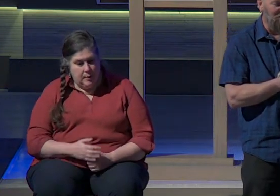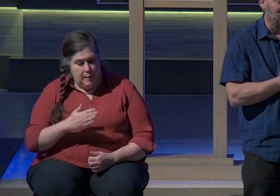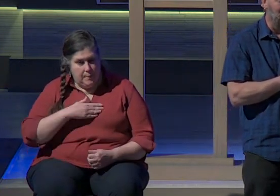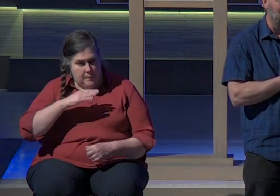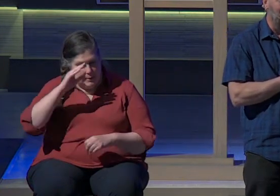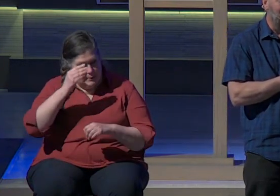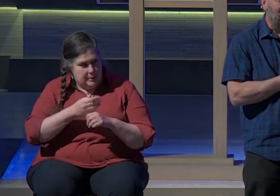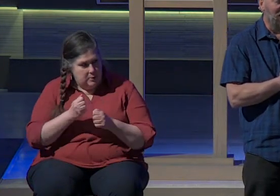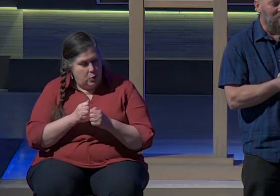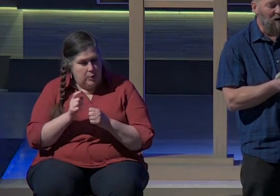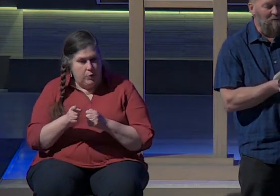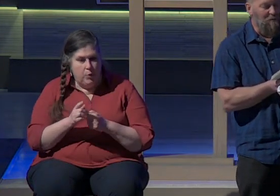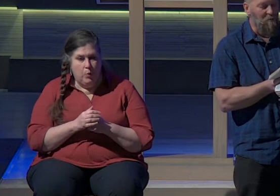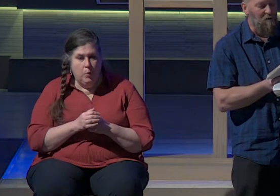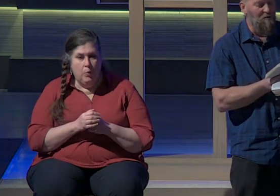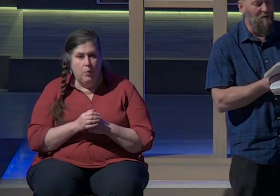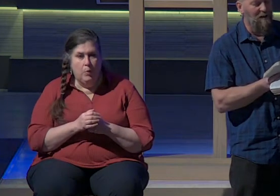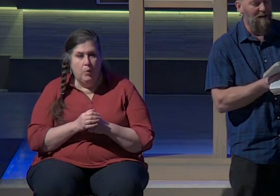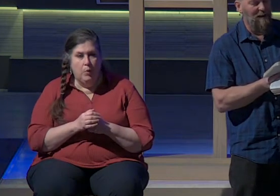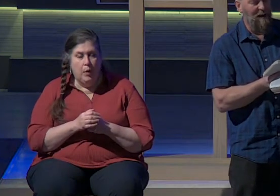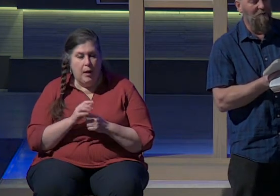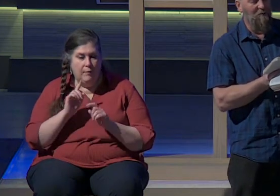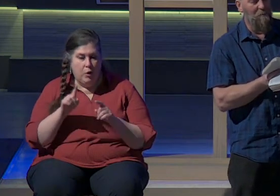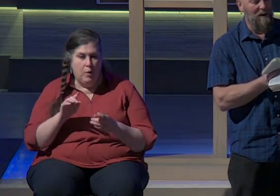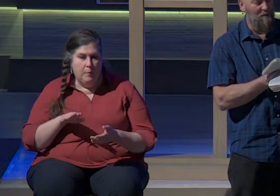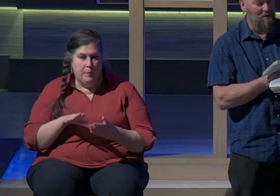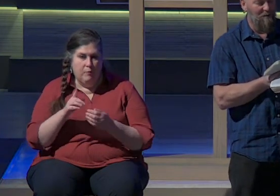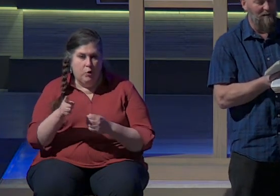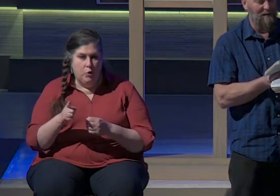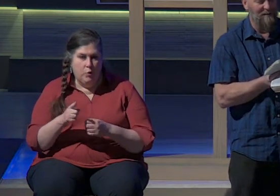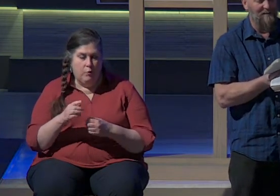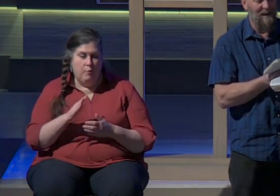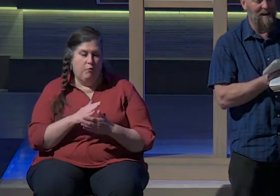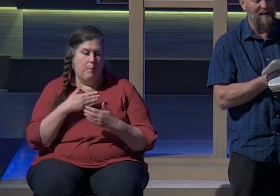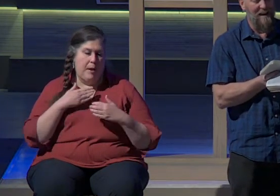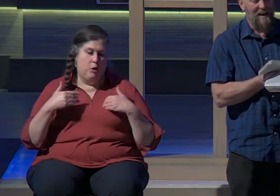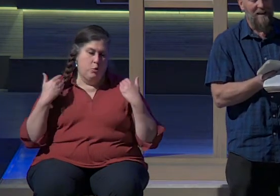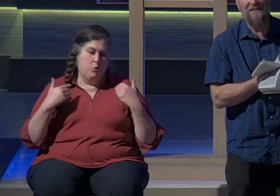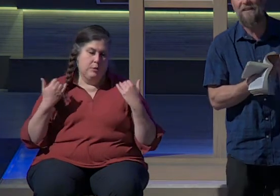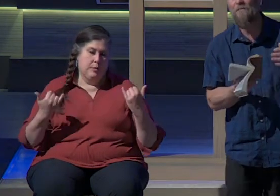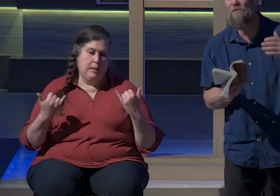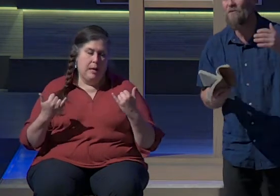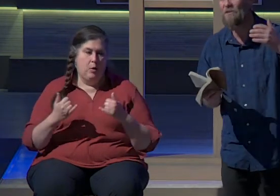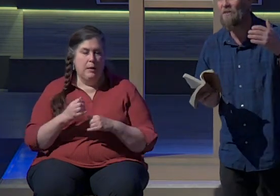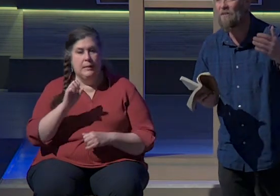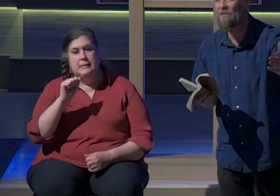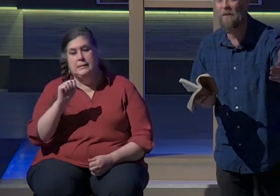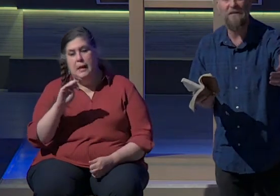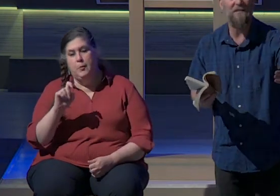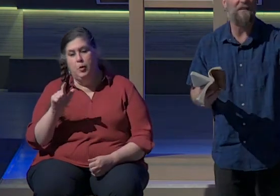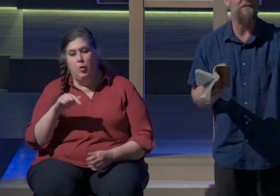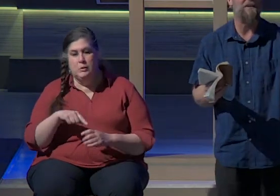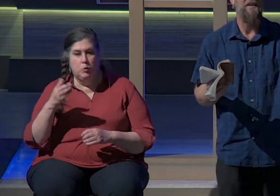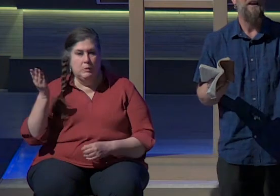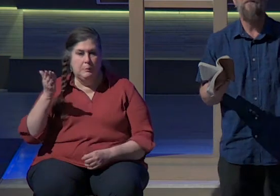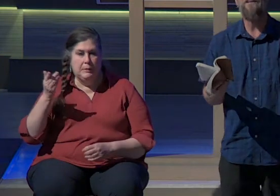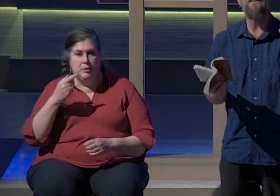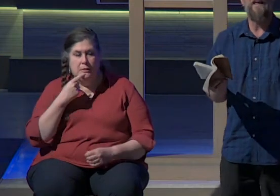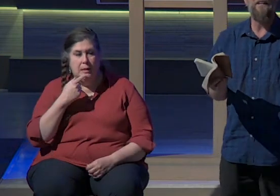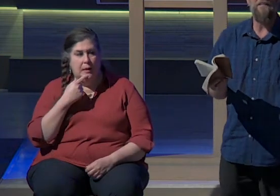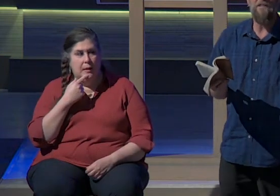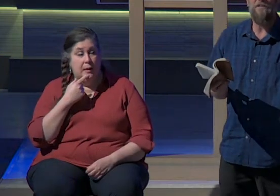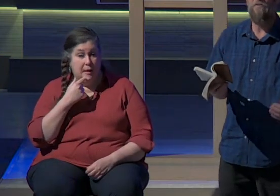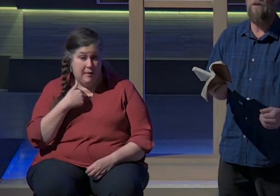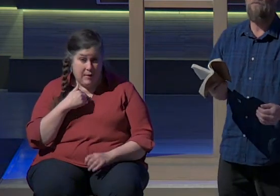sons are with you. I have walked before you even from my youth unto this day. And Samuel goes into a little speech to say, look, have I